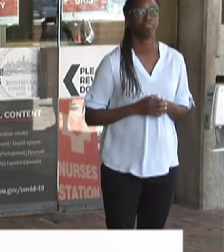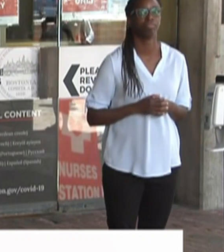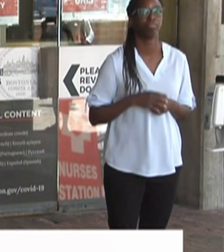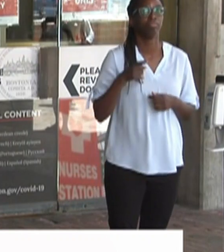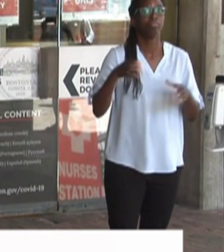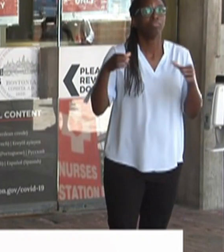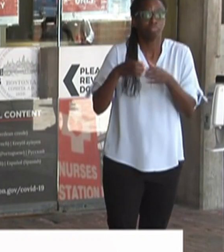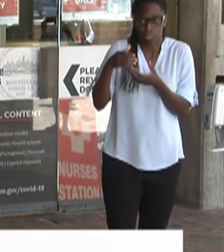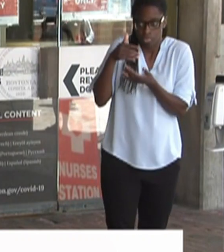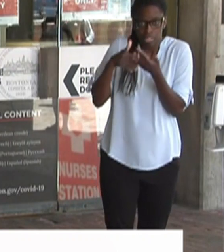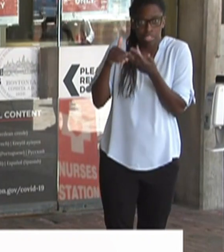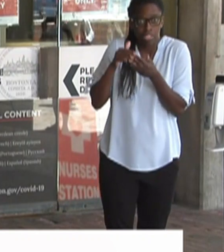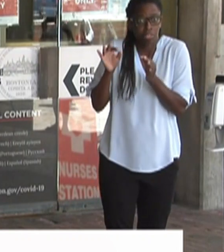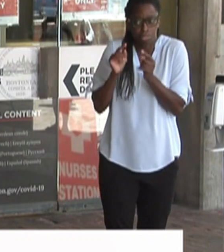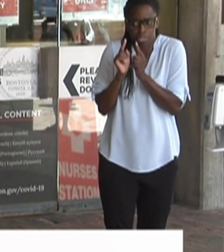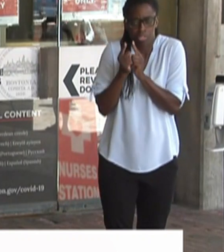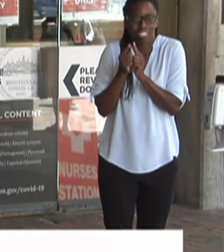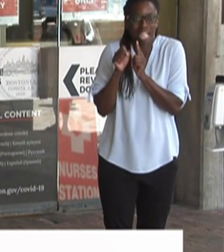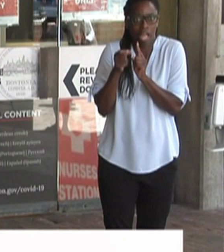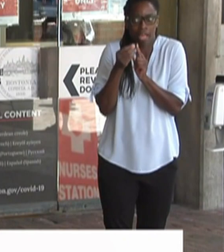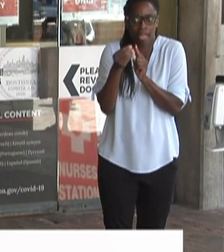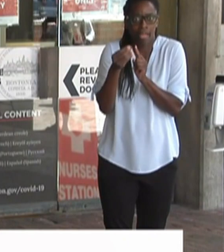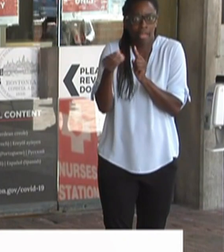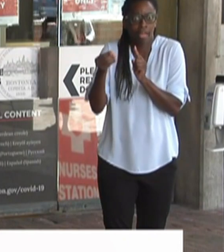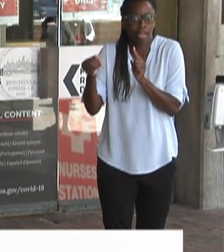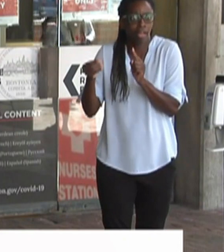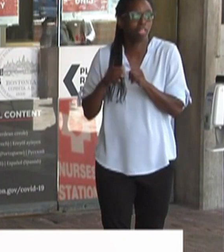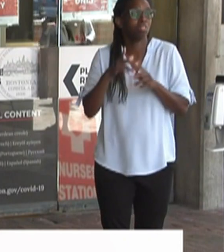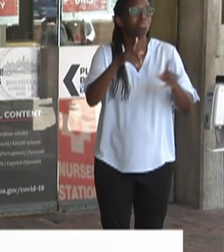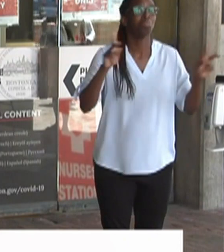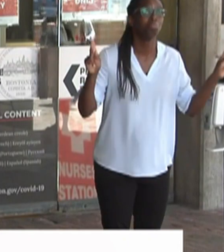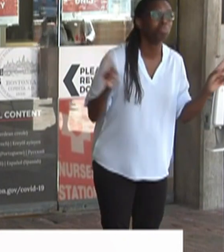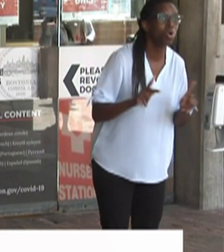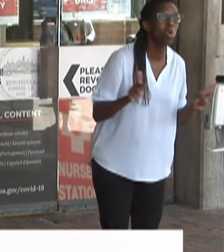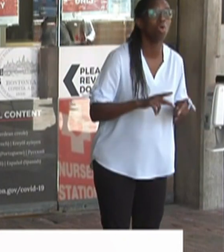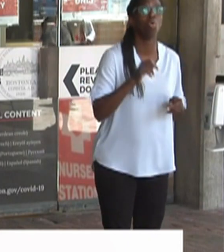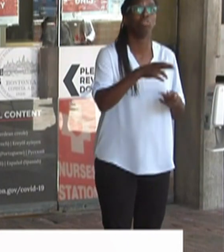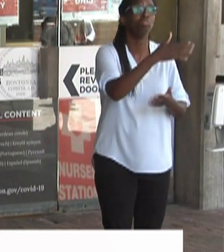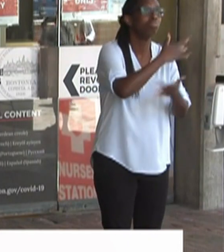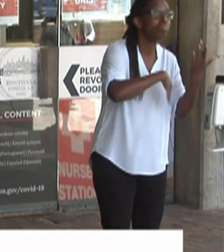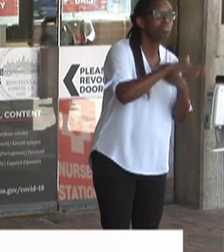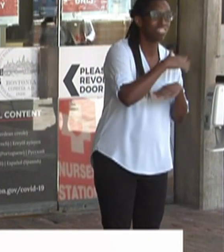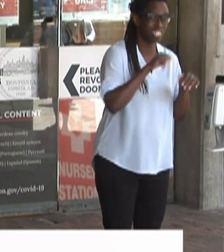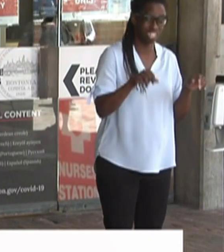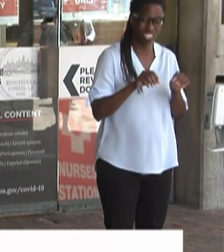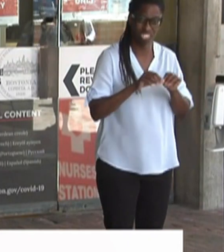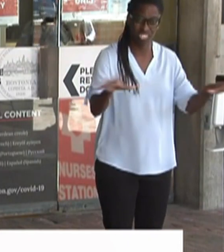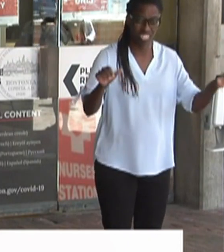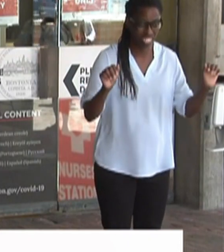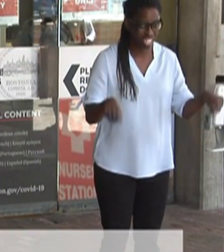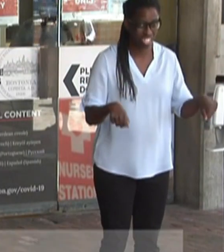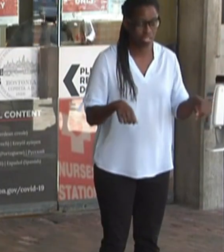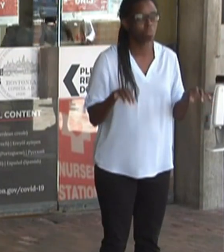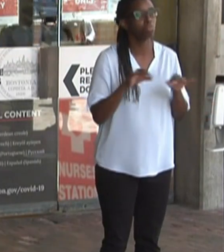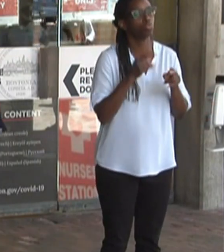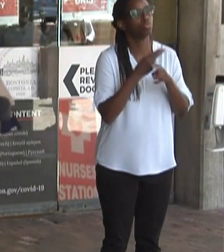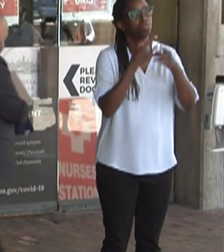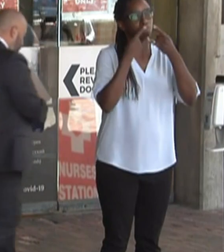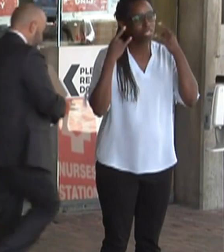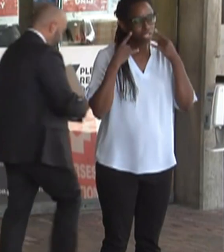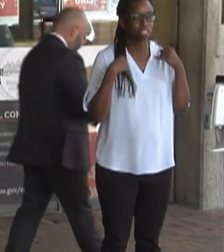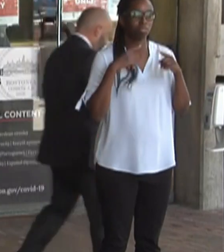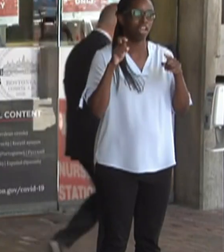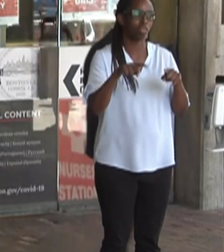colleges and universities, parties and gatherings have led to increased numbers of cases, and that's what we're trying to prevent here in Boston.